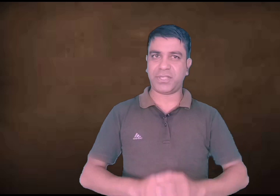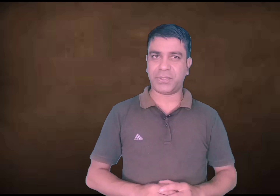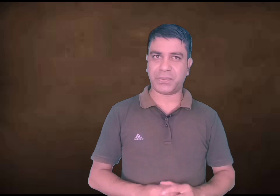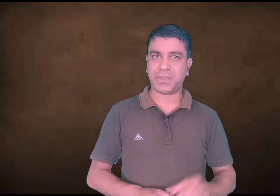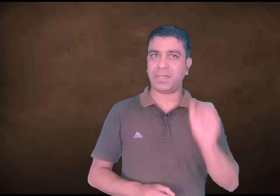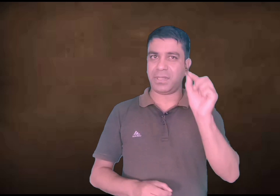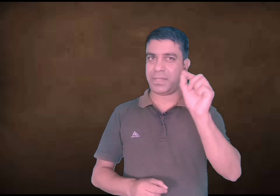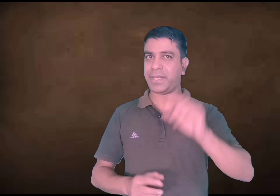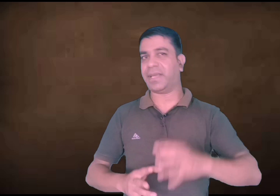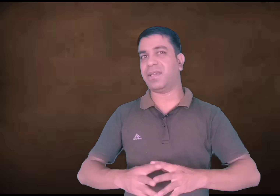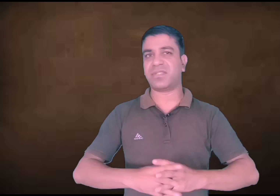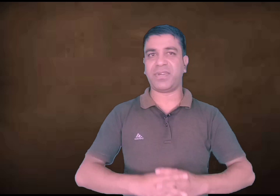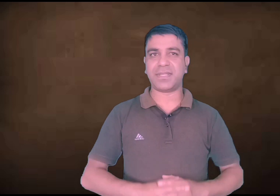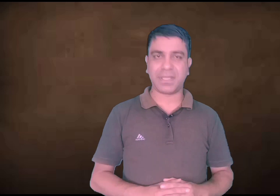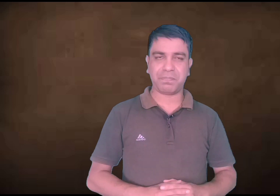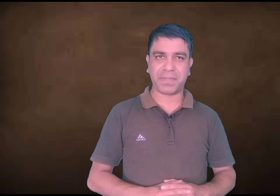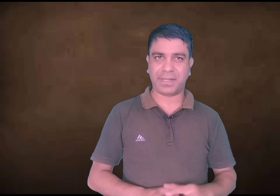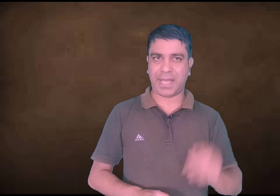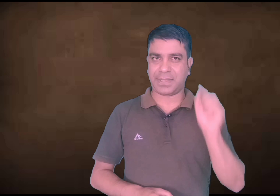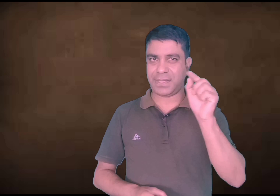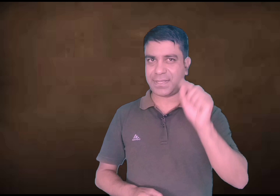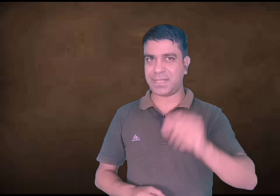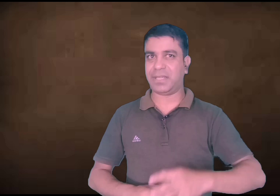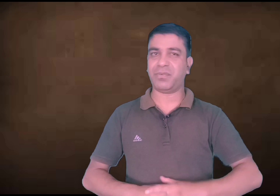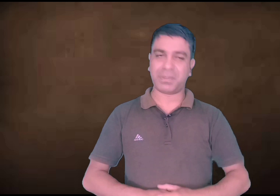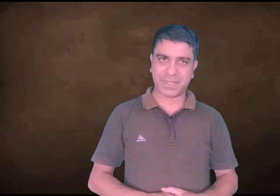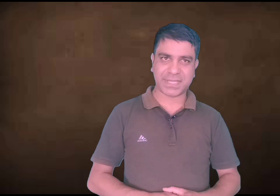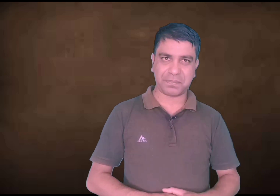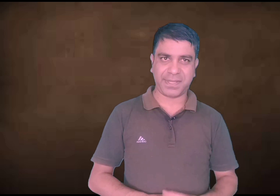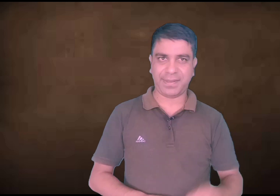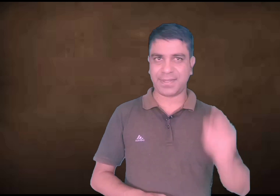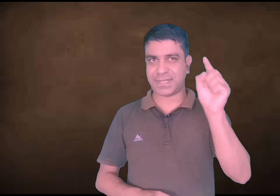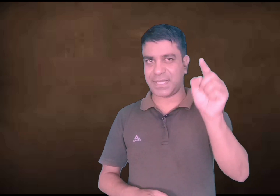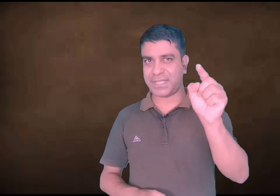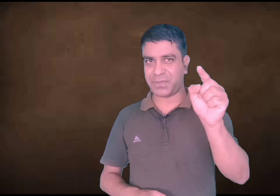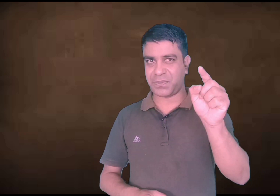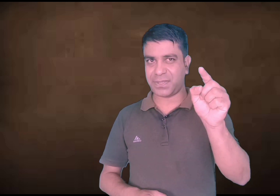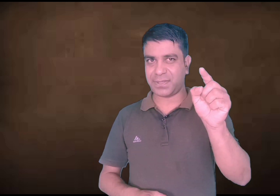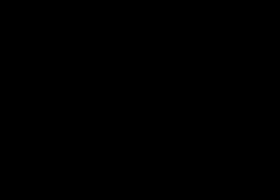video. Learning is very simple and easy with Mr. B. Stay tuned.